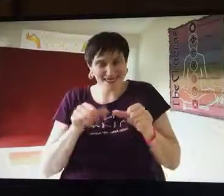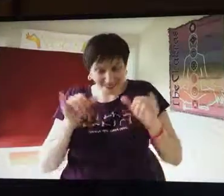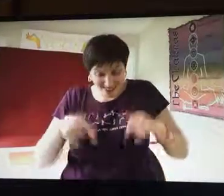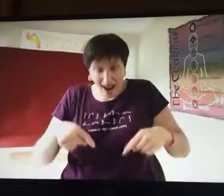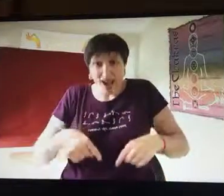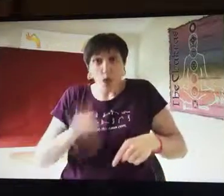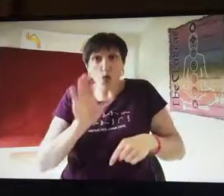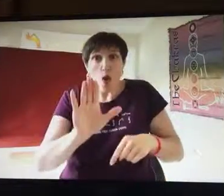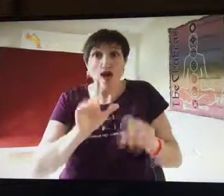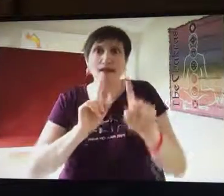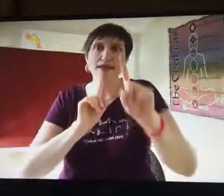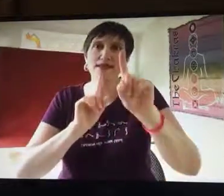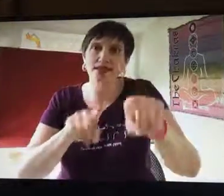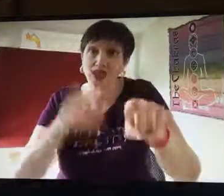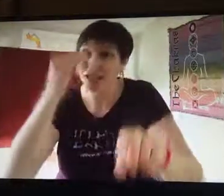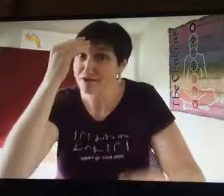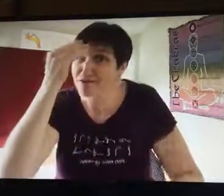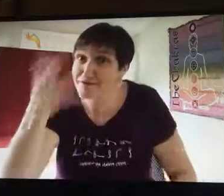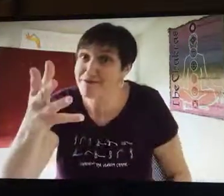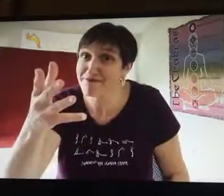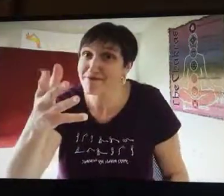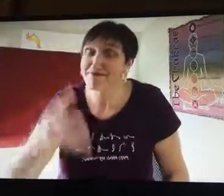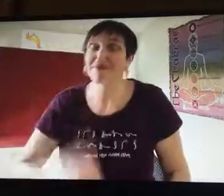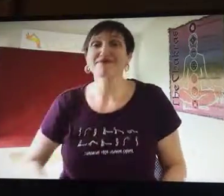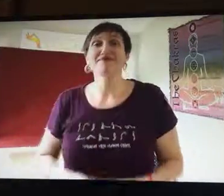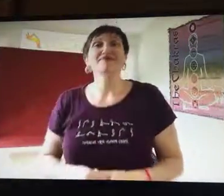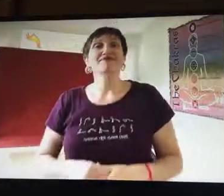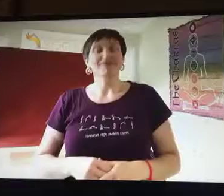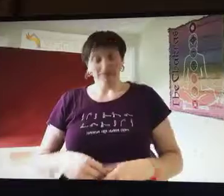That is a powerful place, just to let you know.